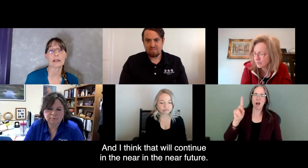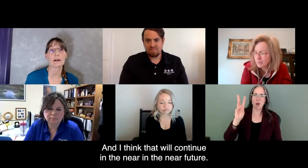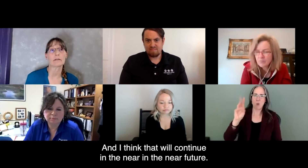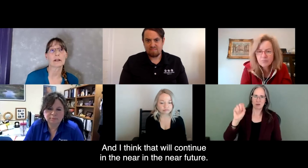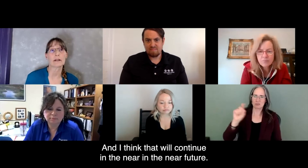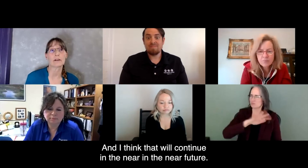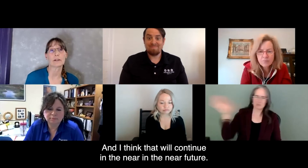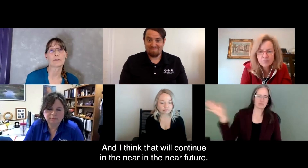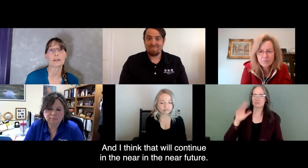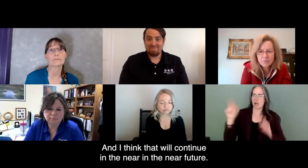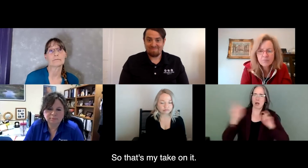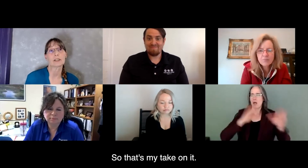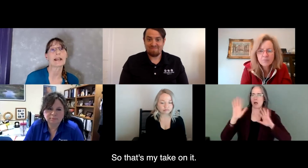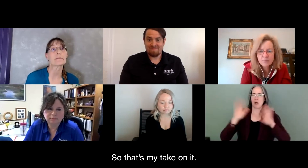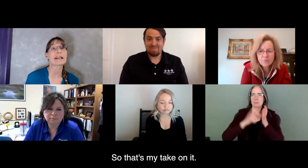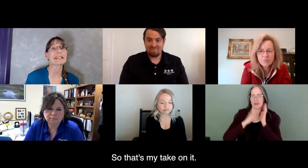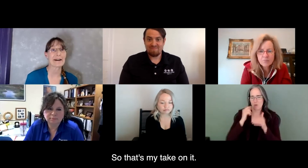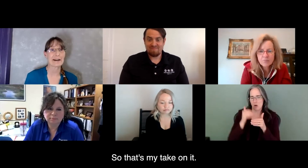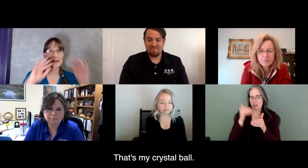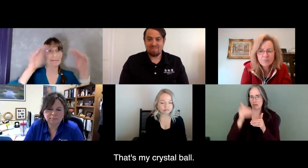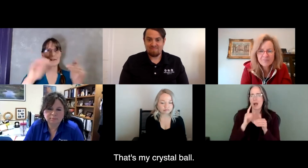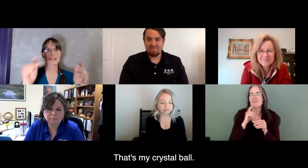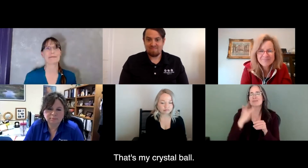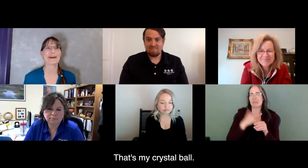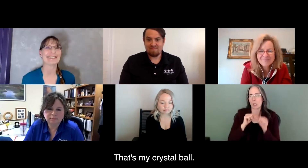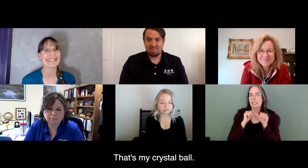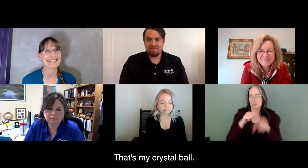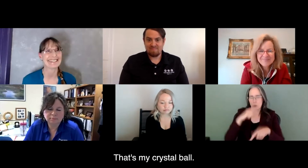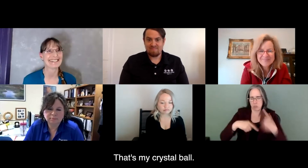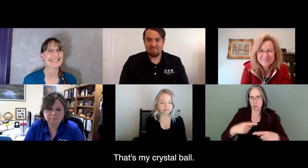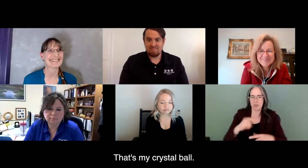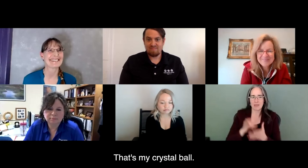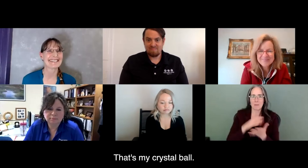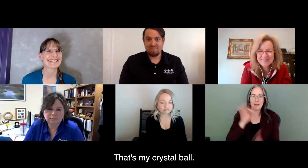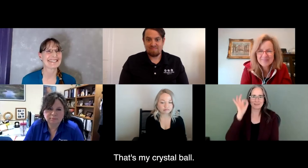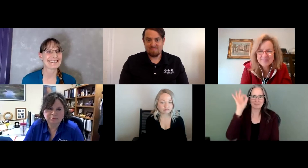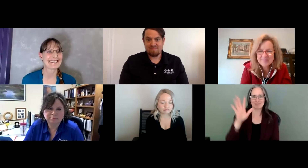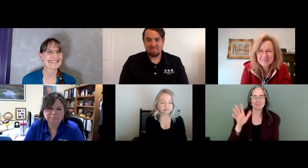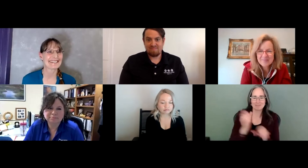in the near future. So that's my take on it. That's my crystal ball.